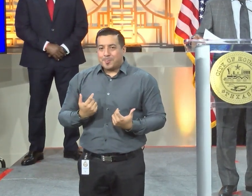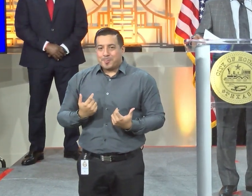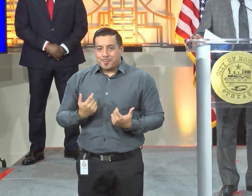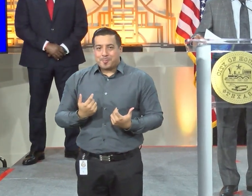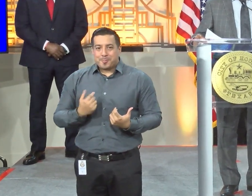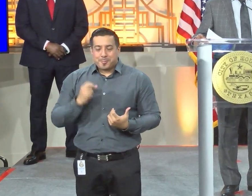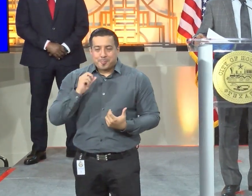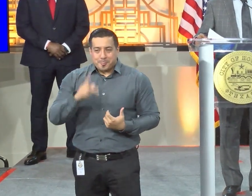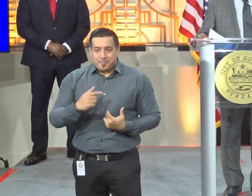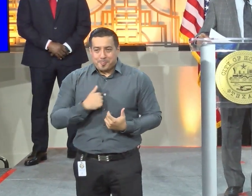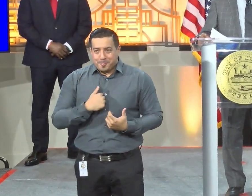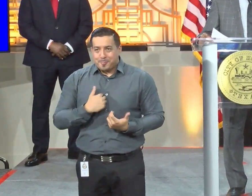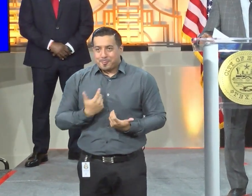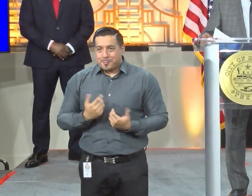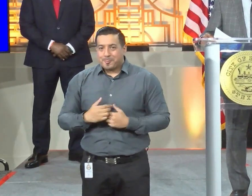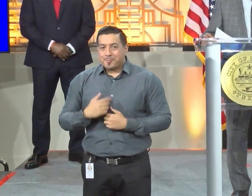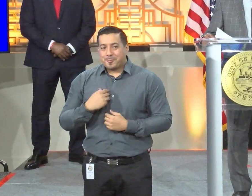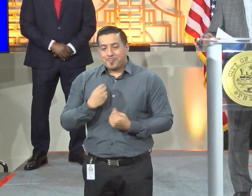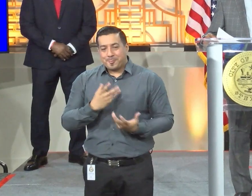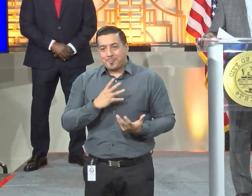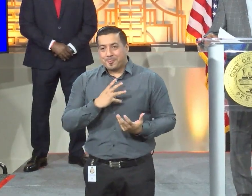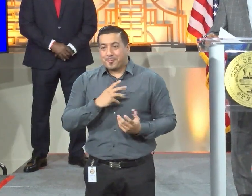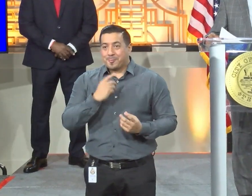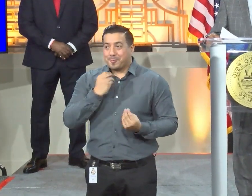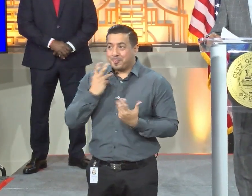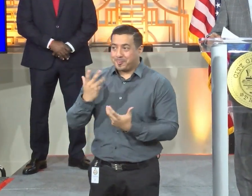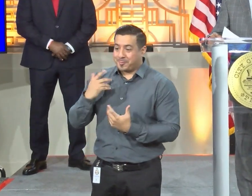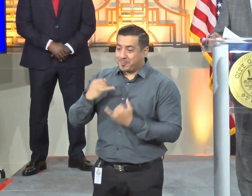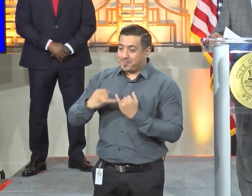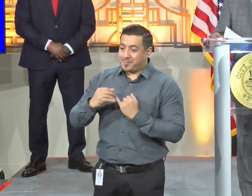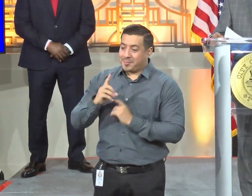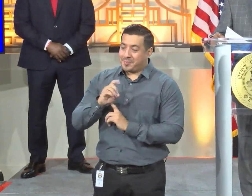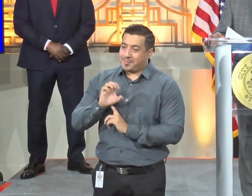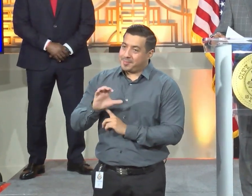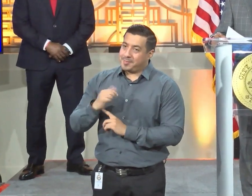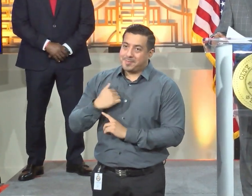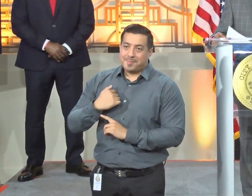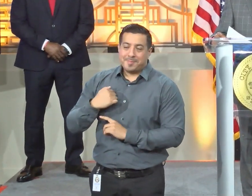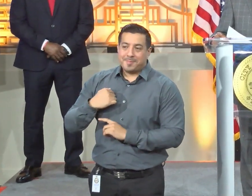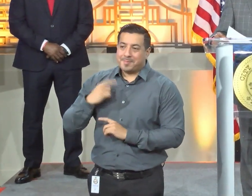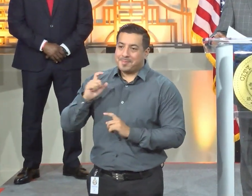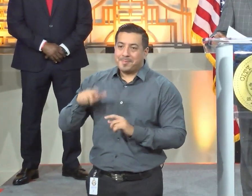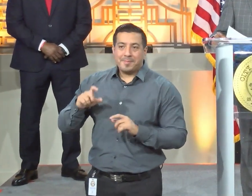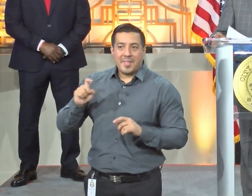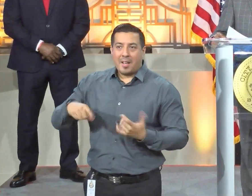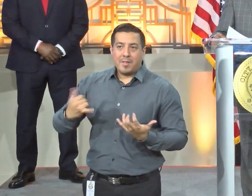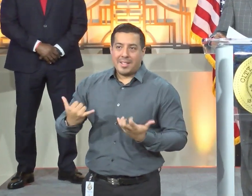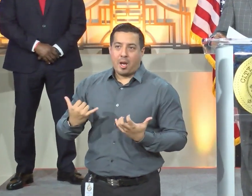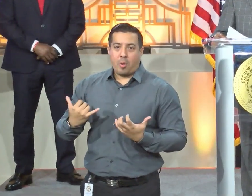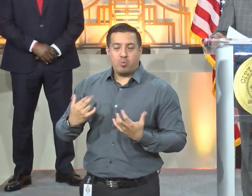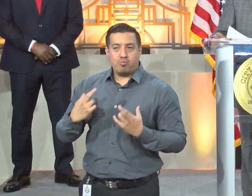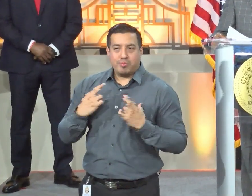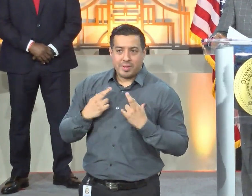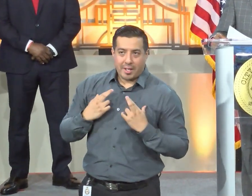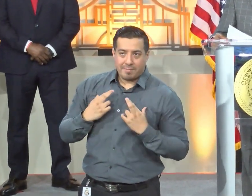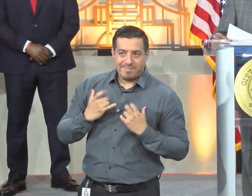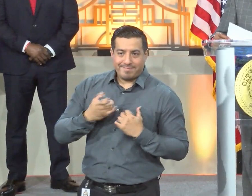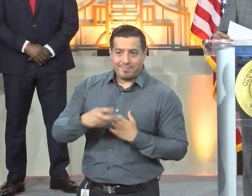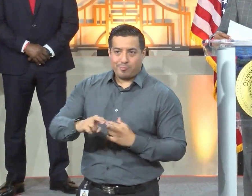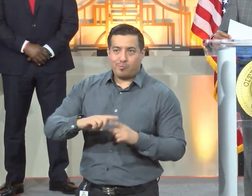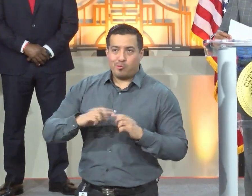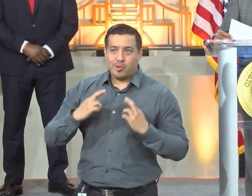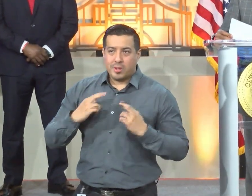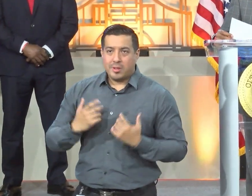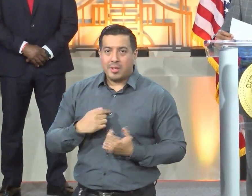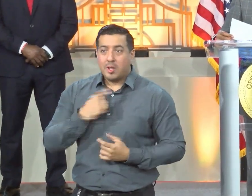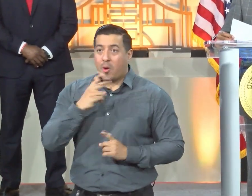tried, but Mayor, as of the end of December, I have to head to my retirement. And I asked